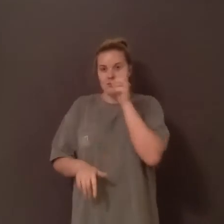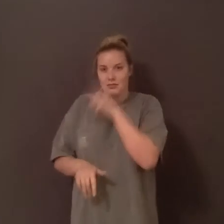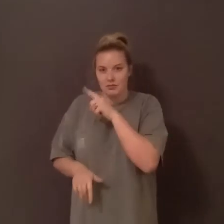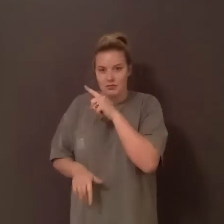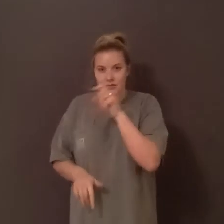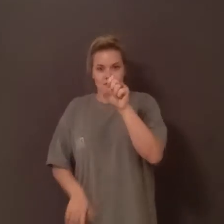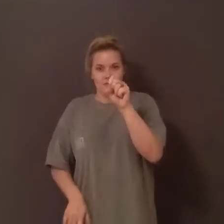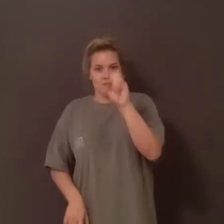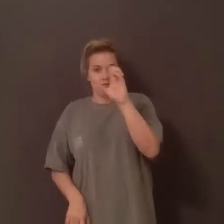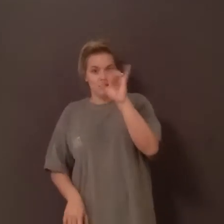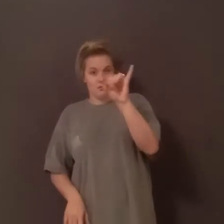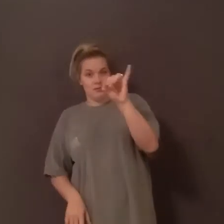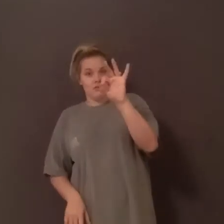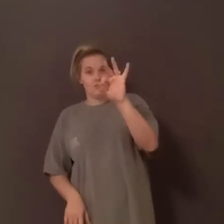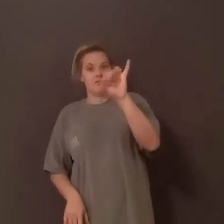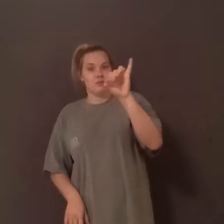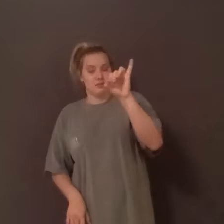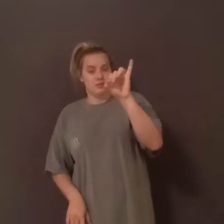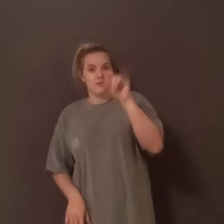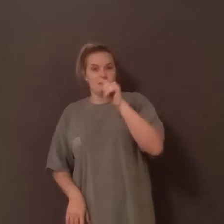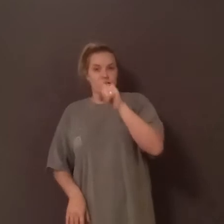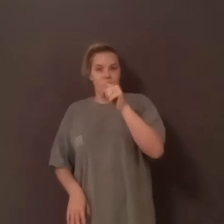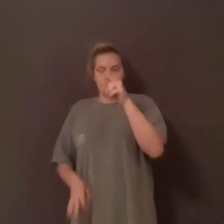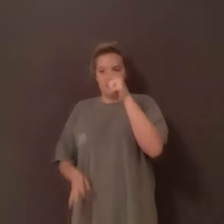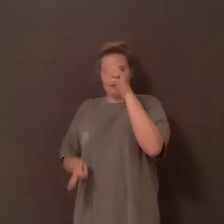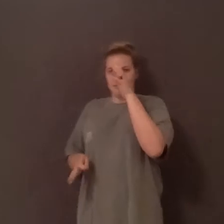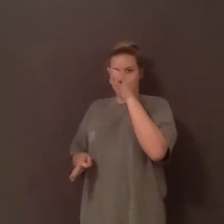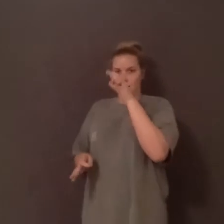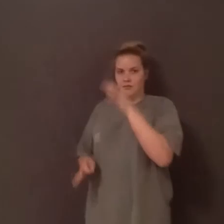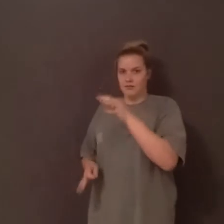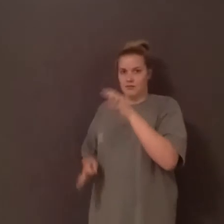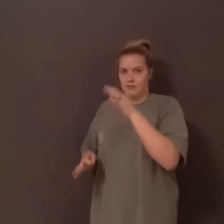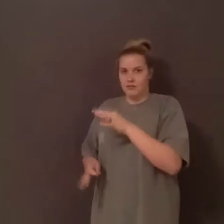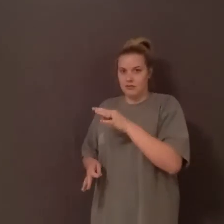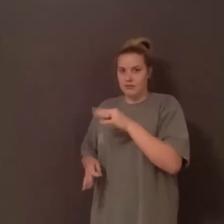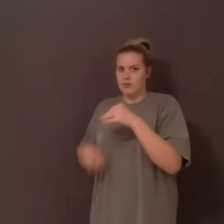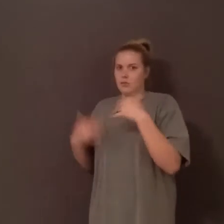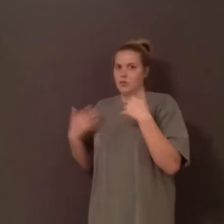leader, whose disciples include top Hollywood actors.